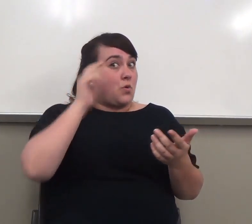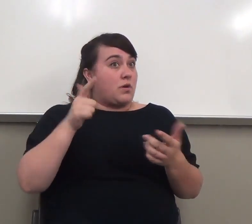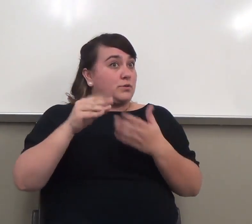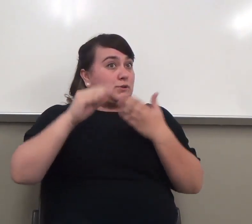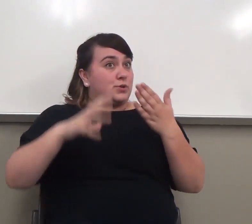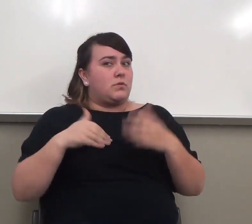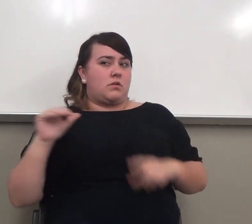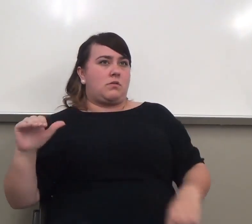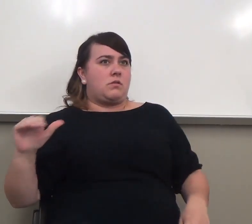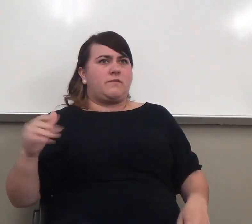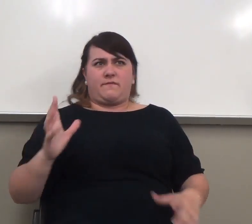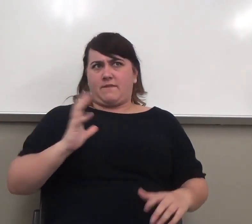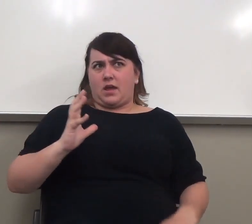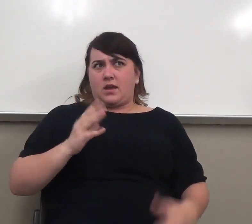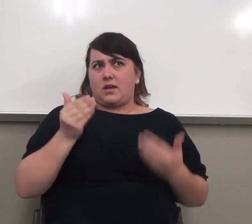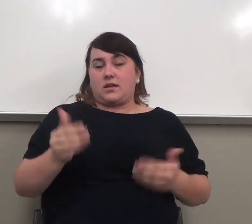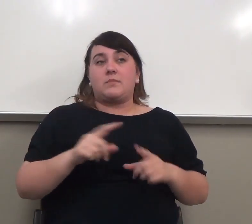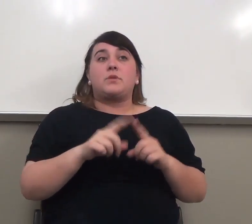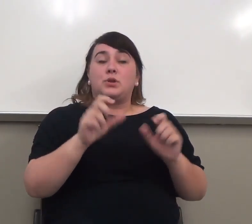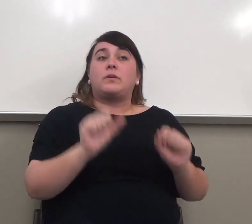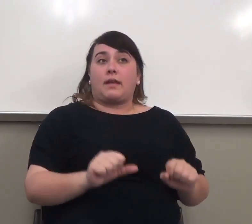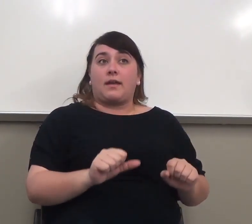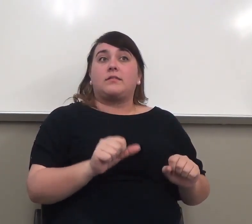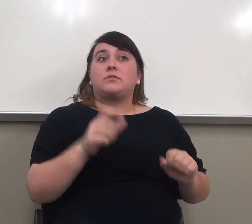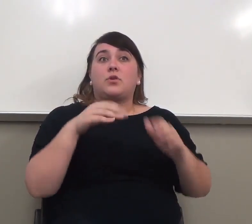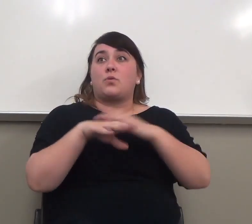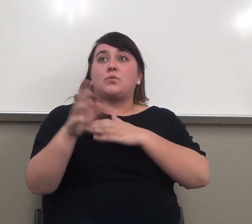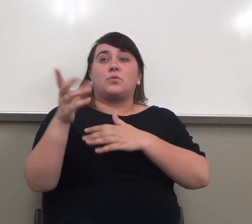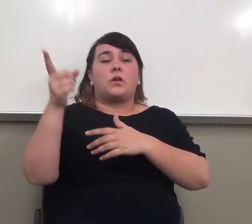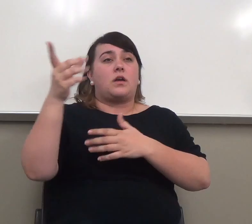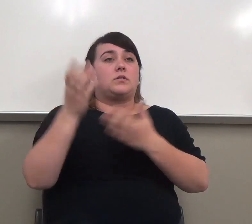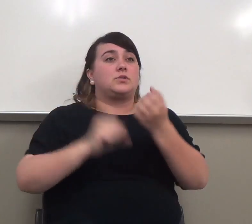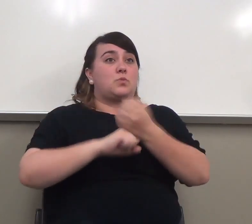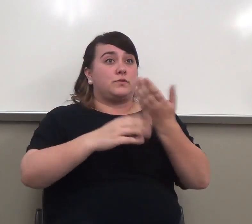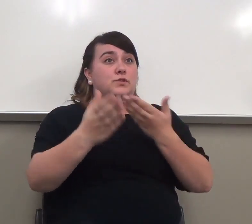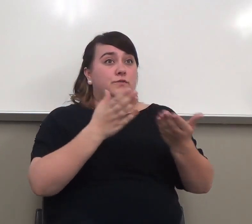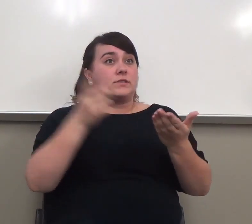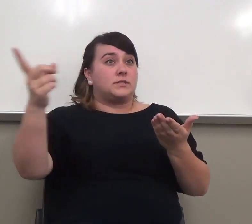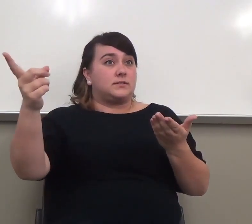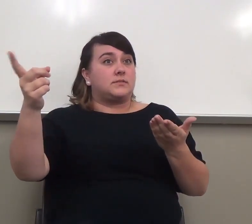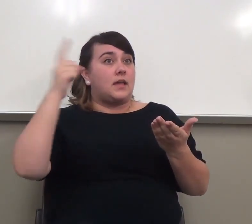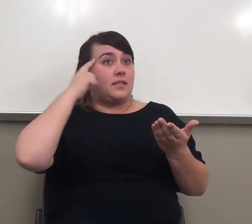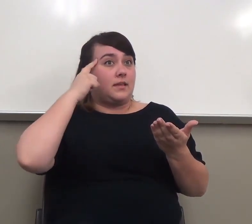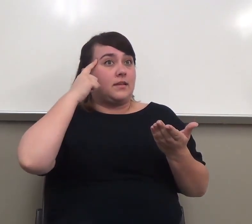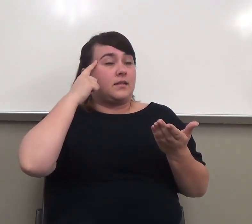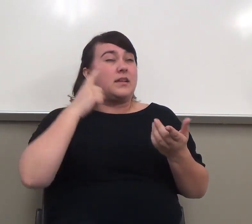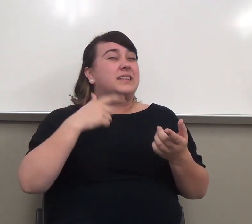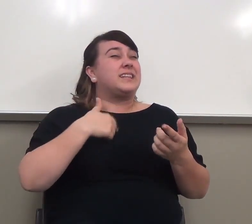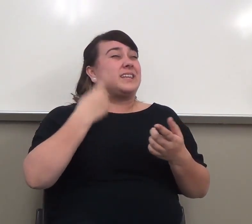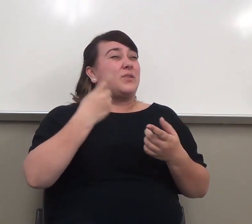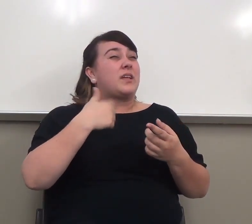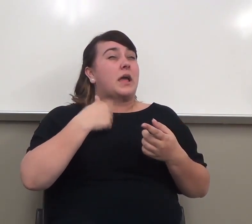Yes. Do I have to ask you permission to ask someone to take notes for me, or do I need to ask the